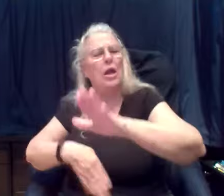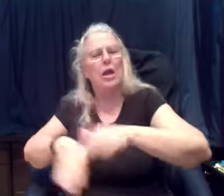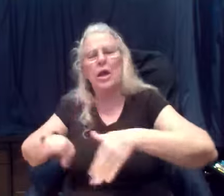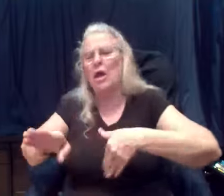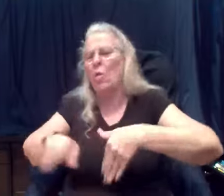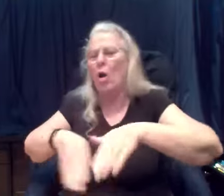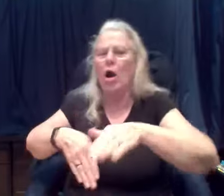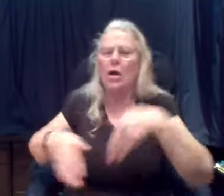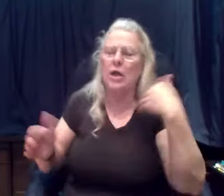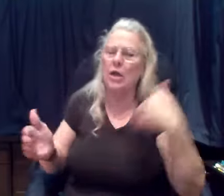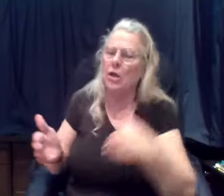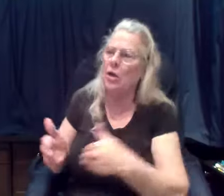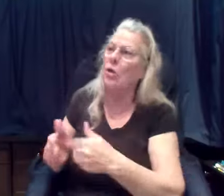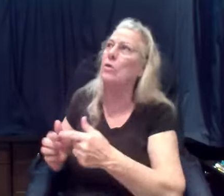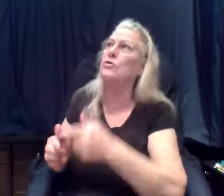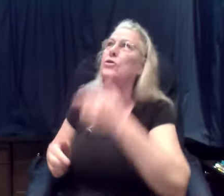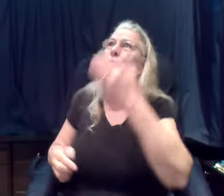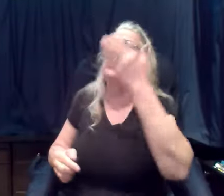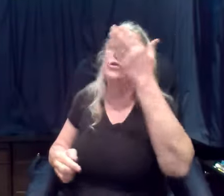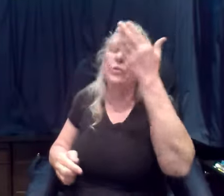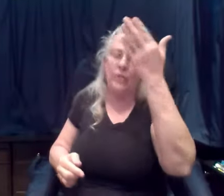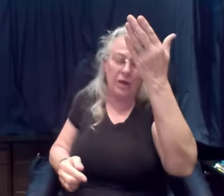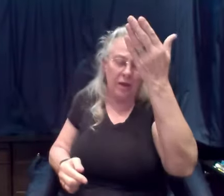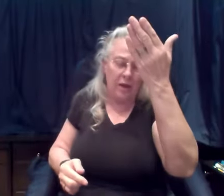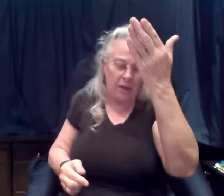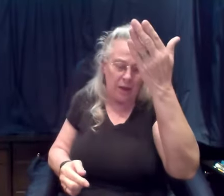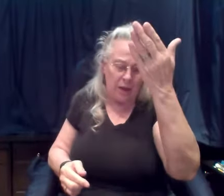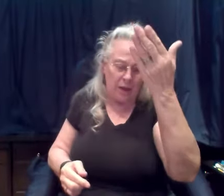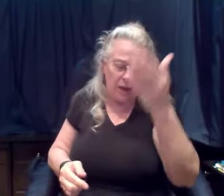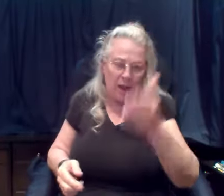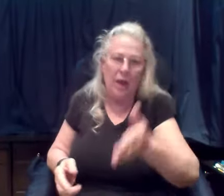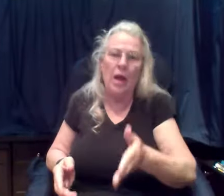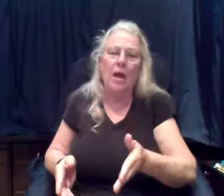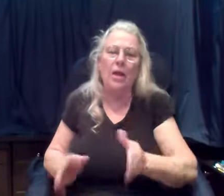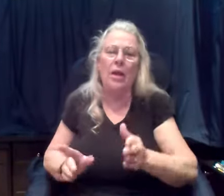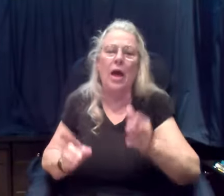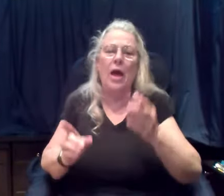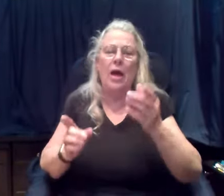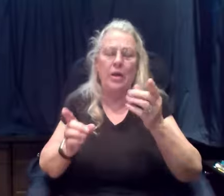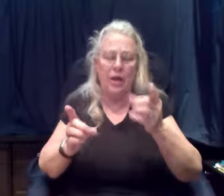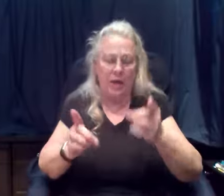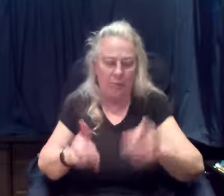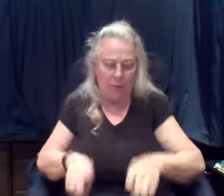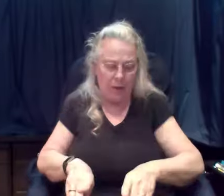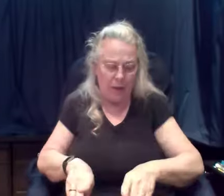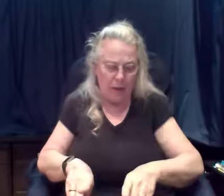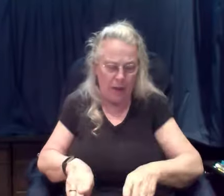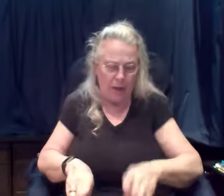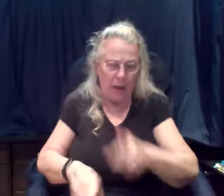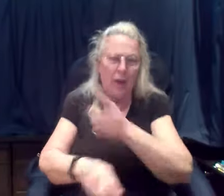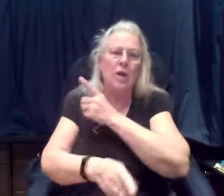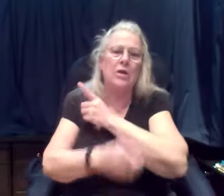Daily walking close to thee. Let it be,